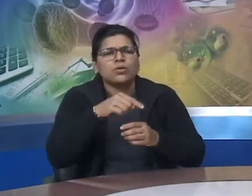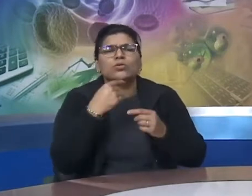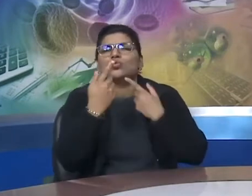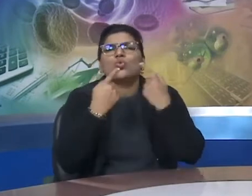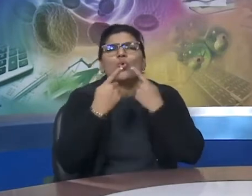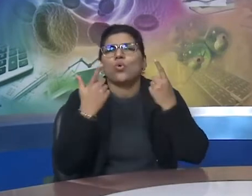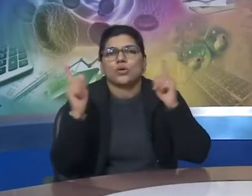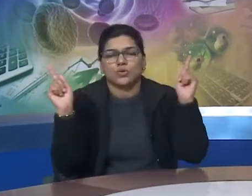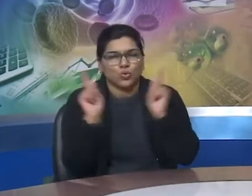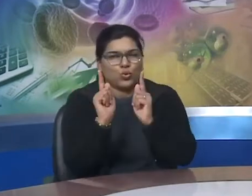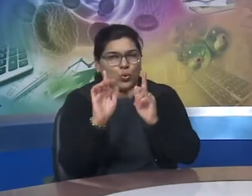Town,